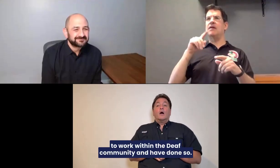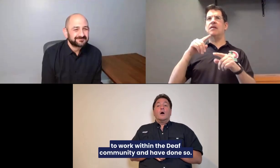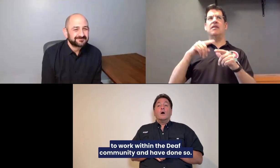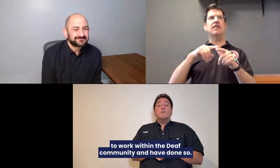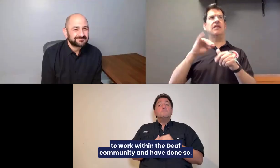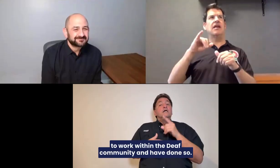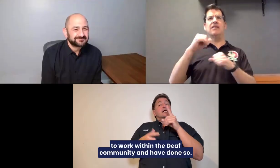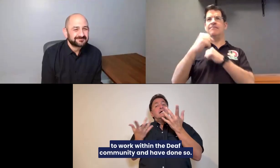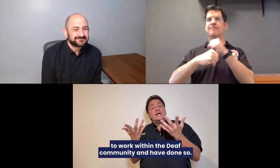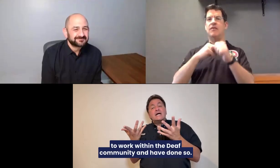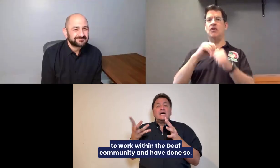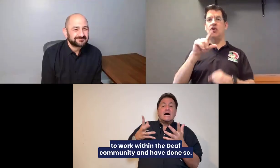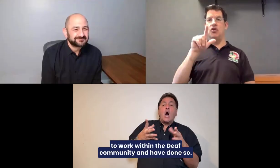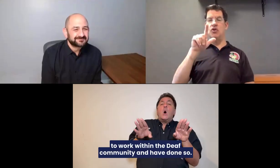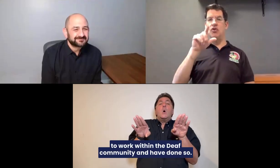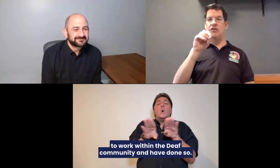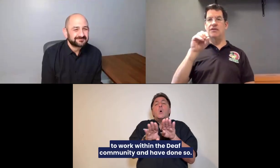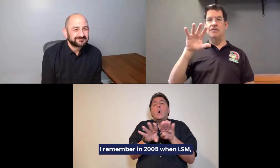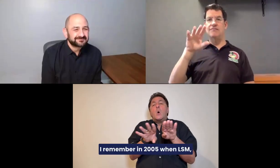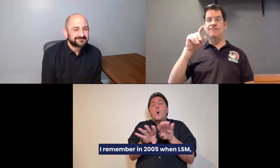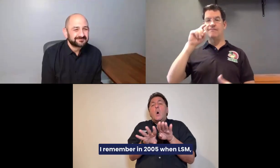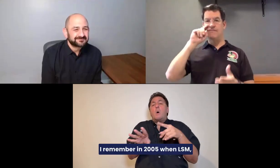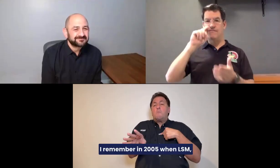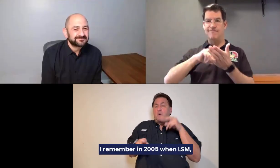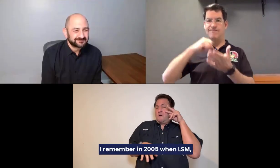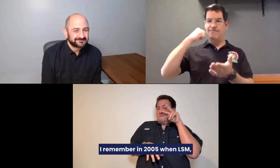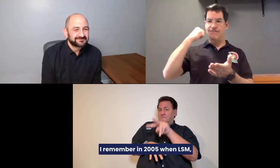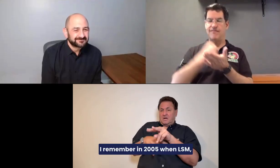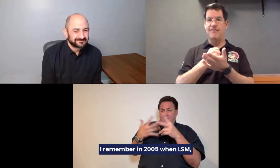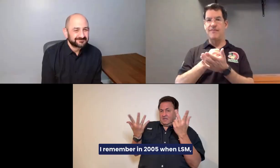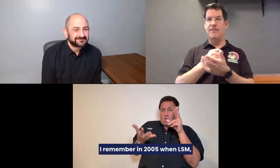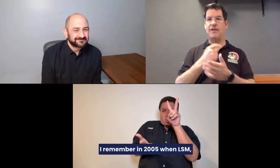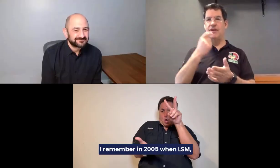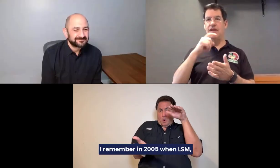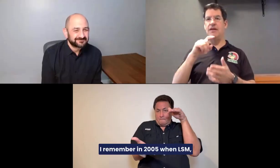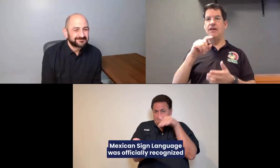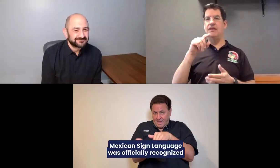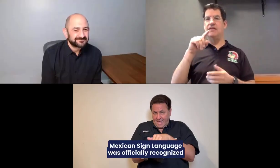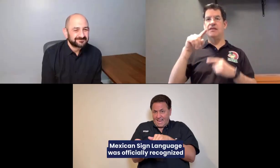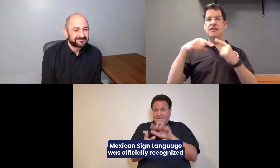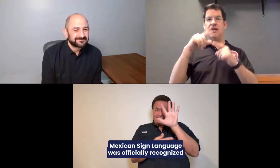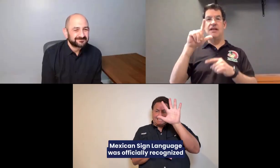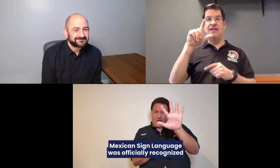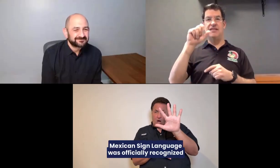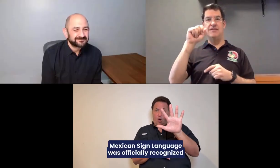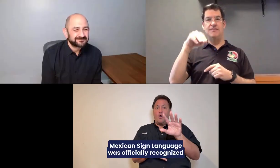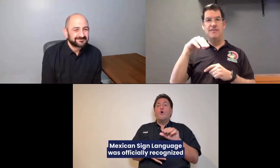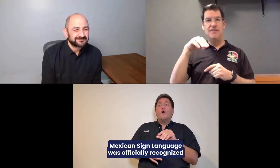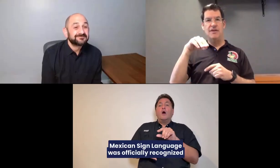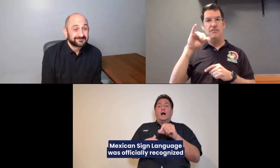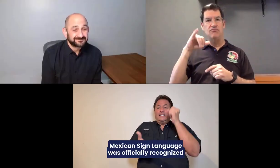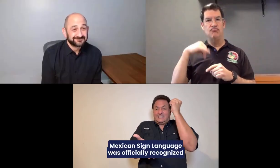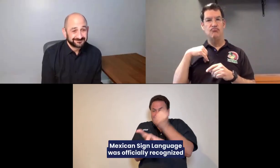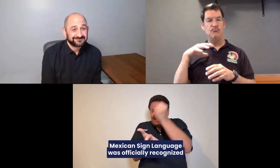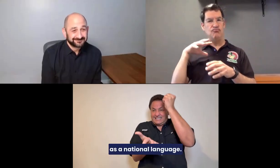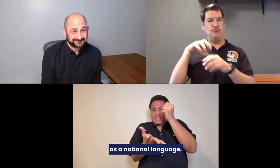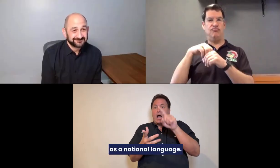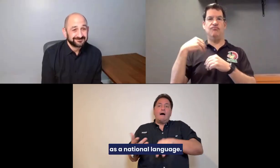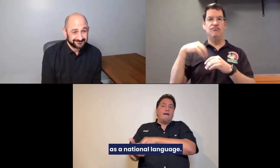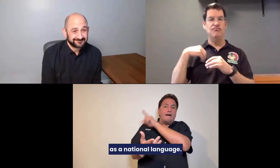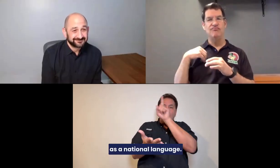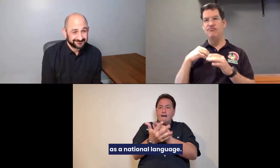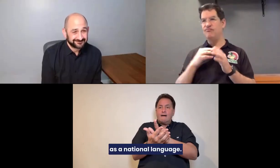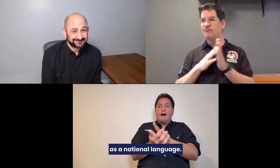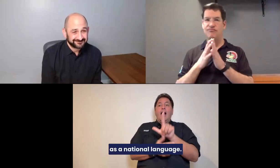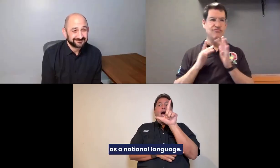community and have done so. I remember in 2005 when LSM, Mexican Sign Language, was officially recognized as a